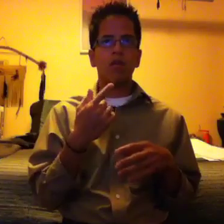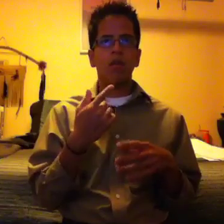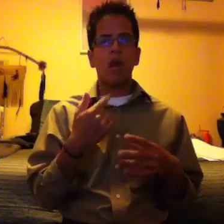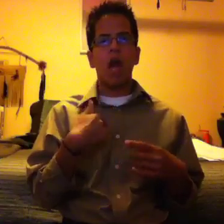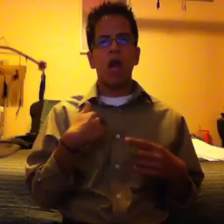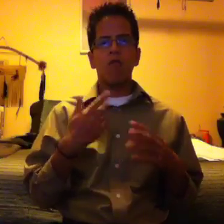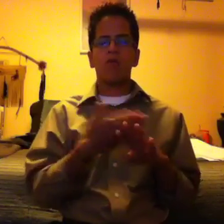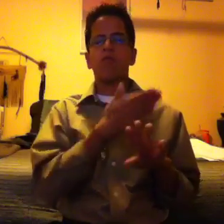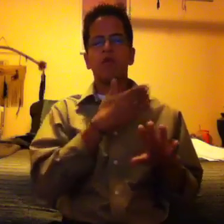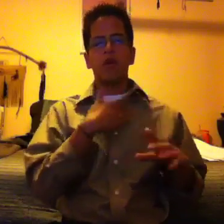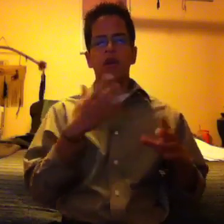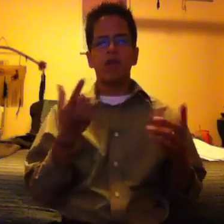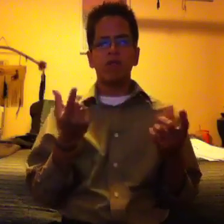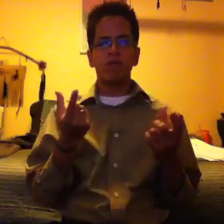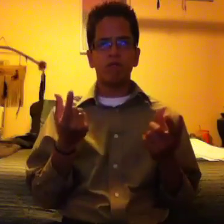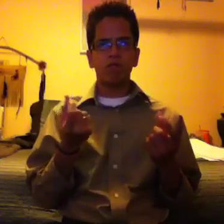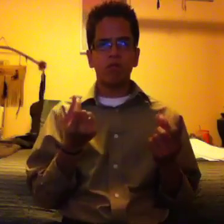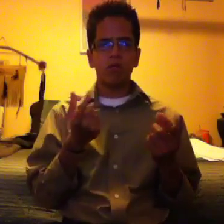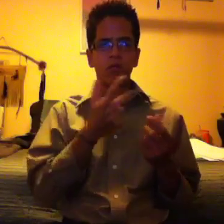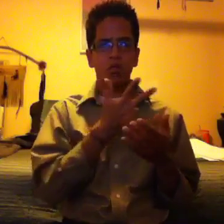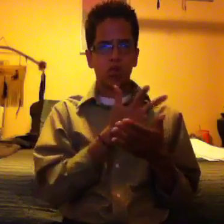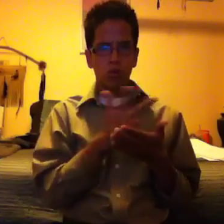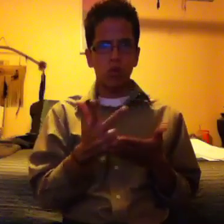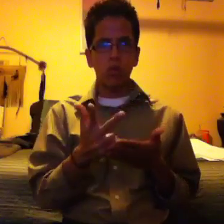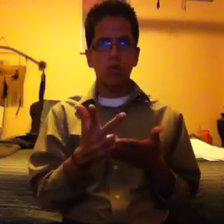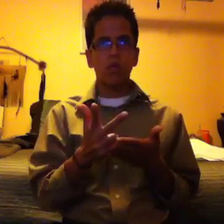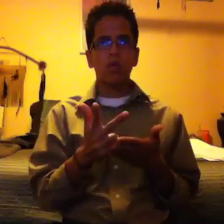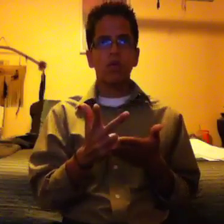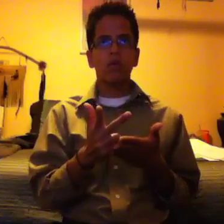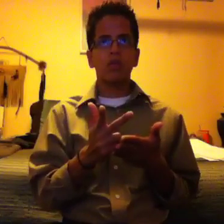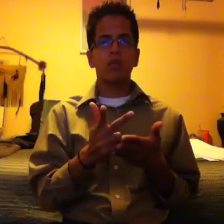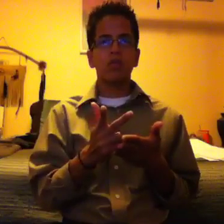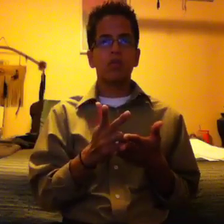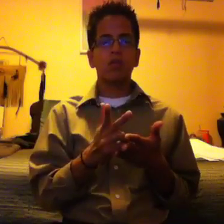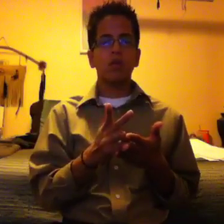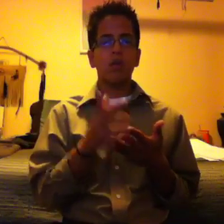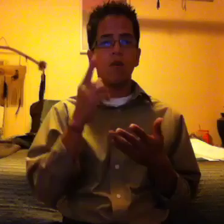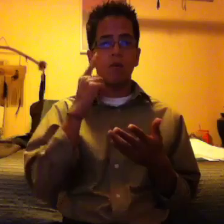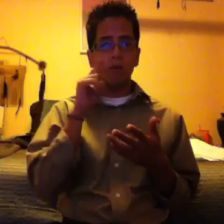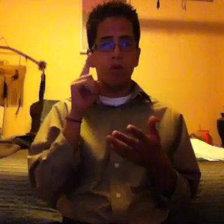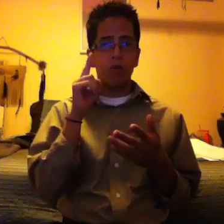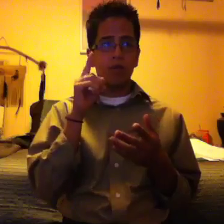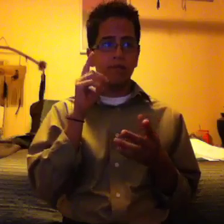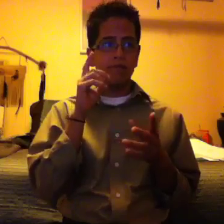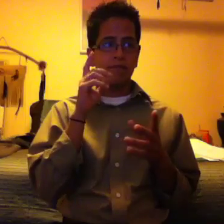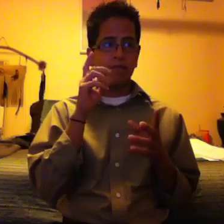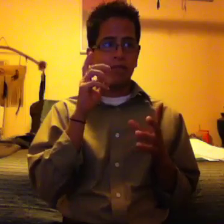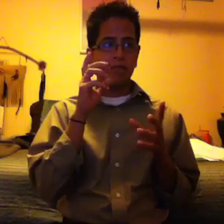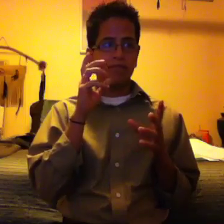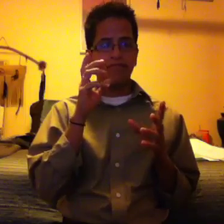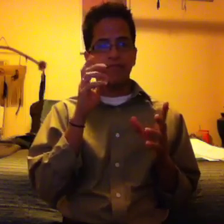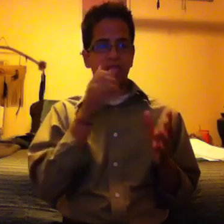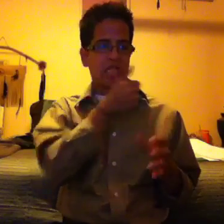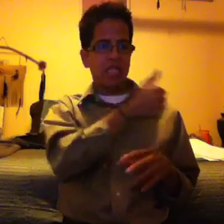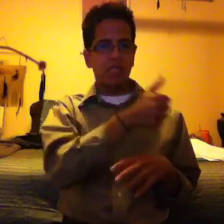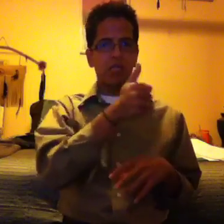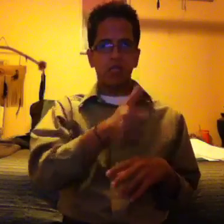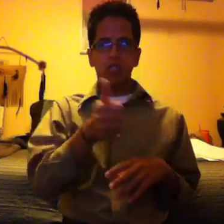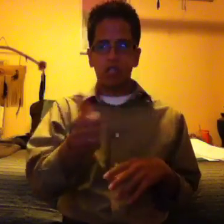guest speaker come to class from each of those areas and do a little mini lecture on some important content